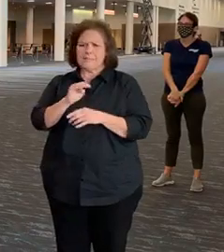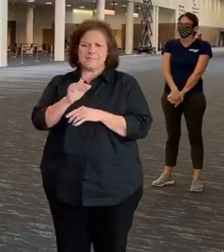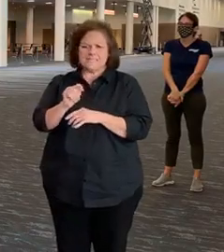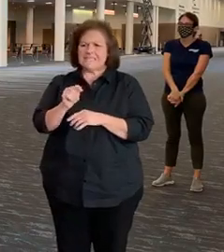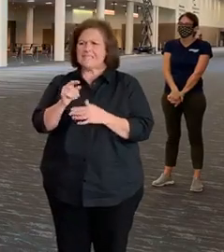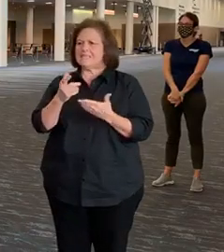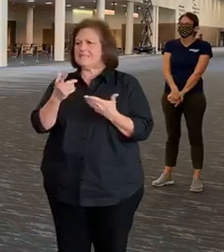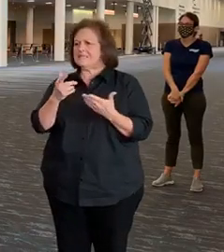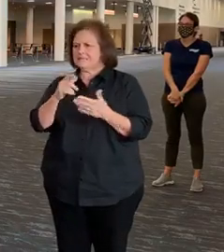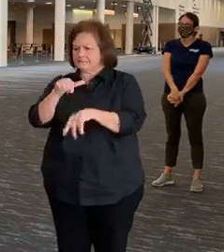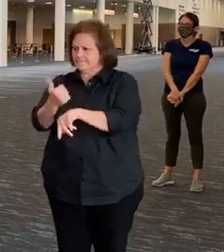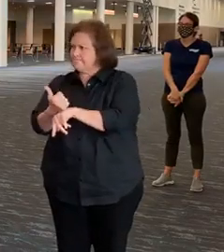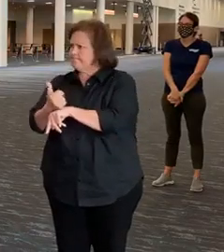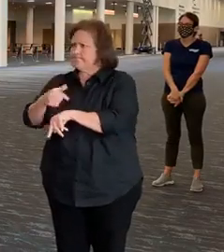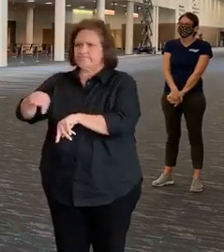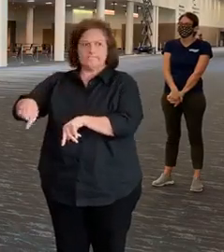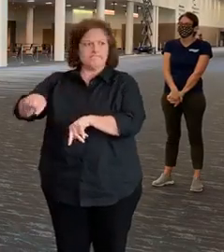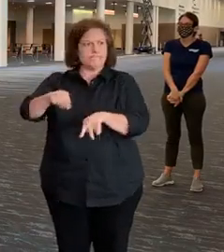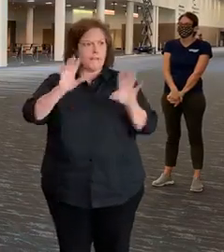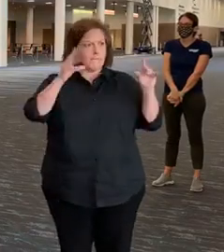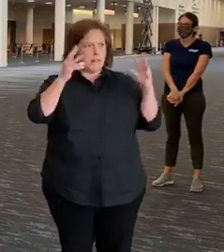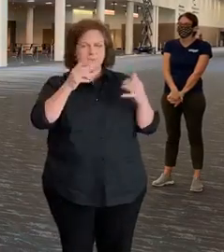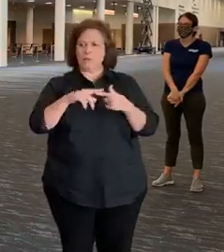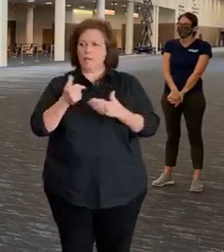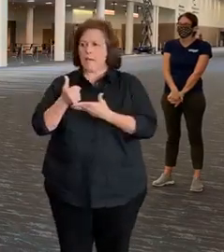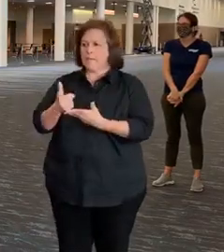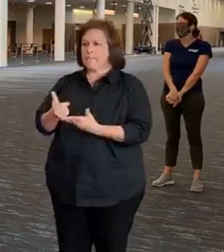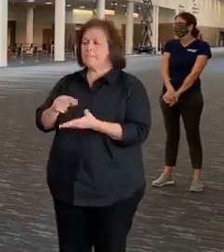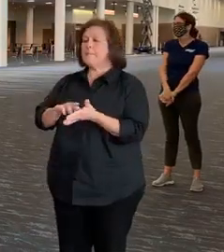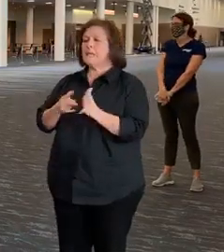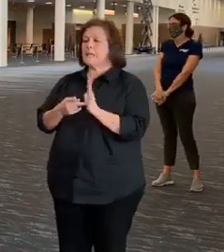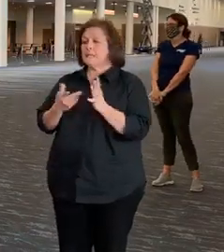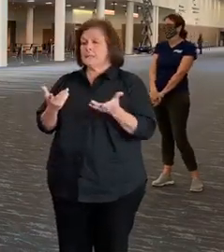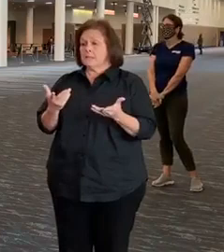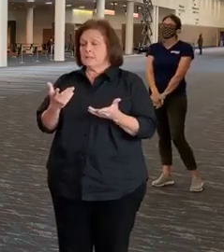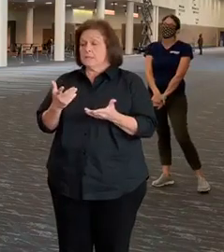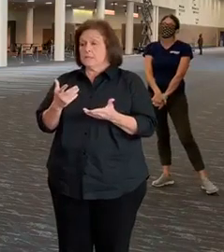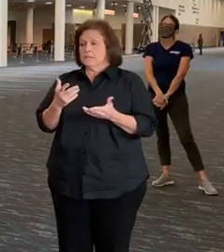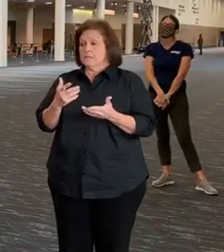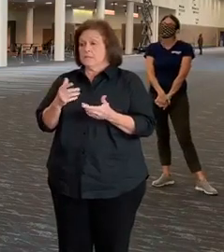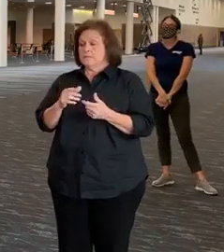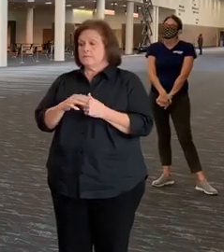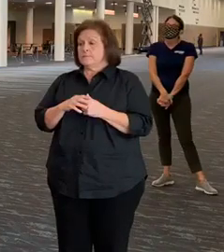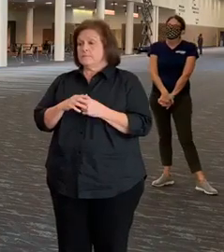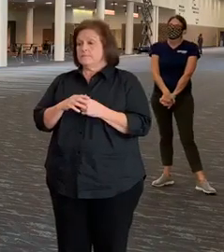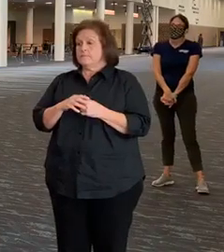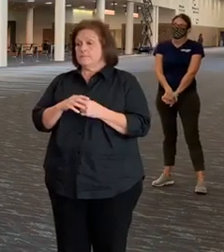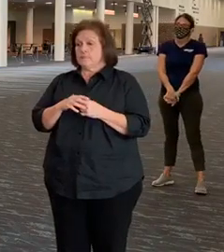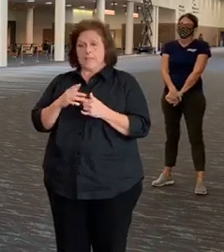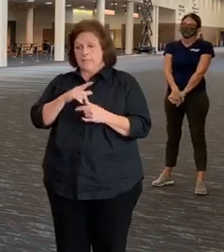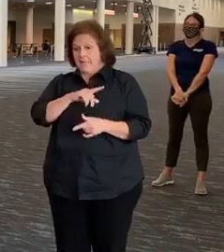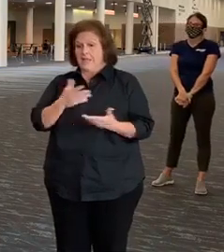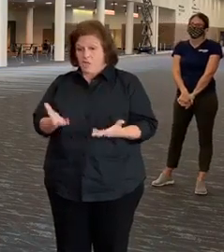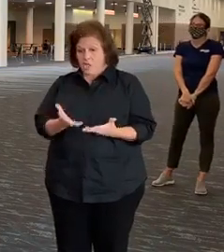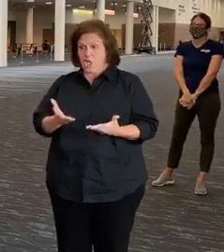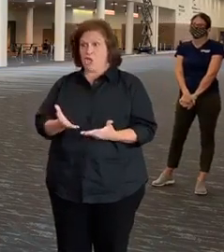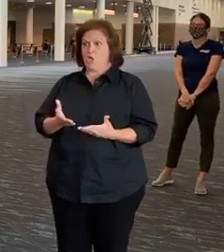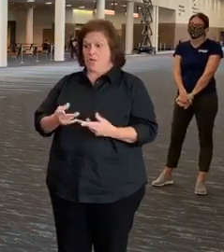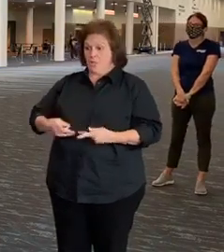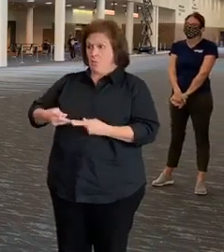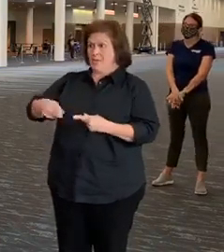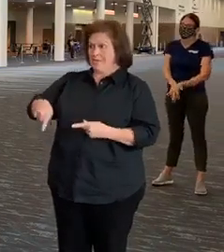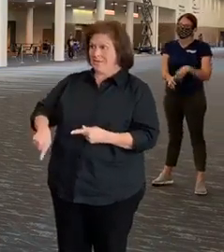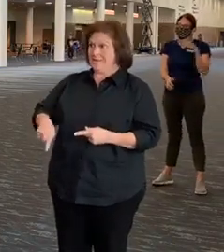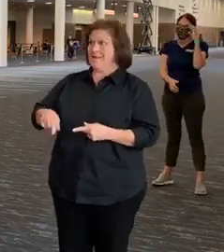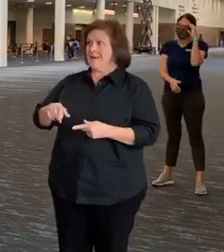and paramedics at every site. So what does that do? It really is boots on the ground at the location,